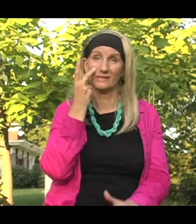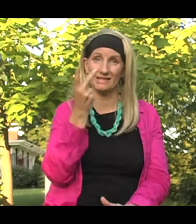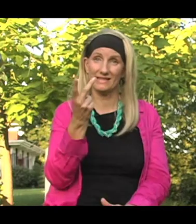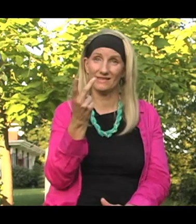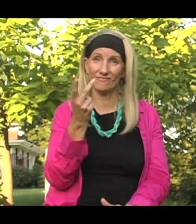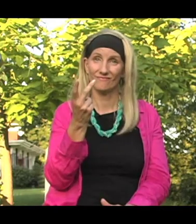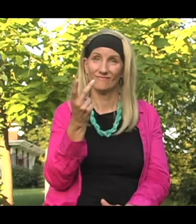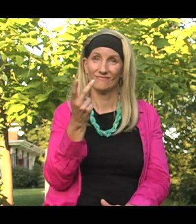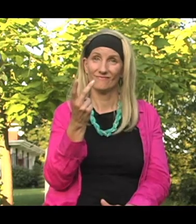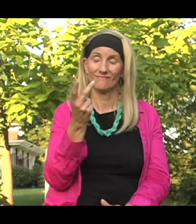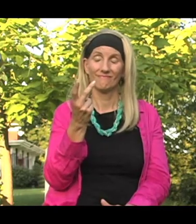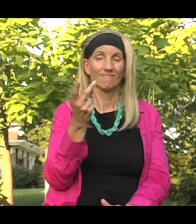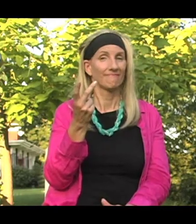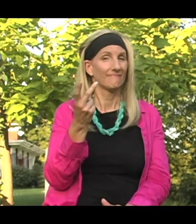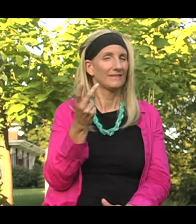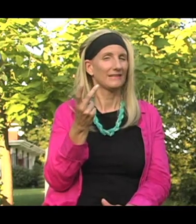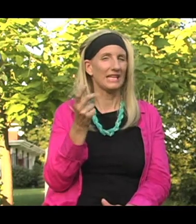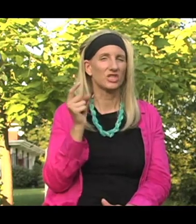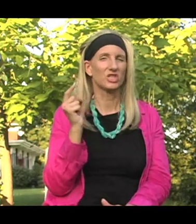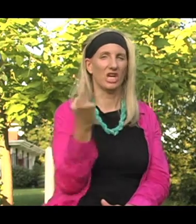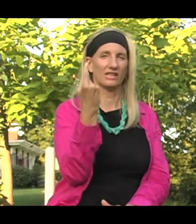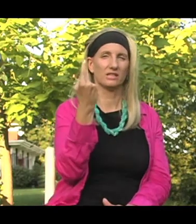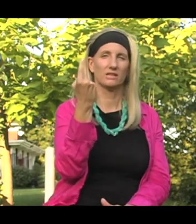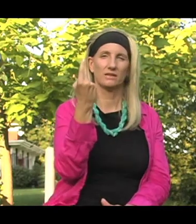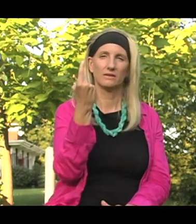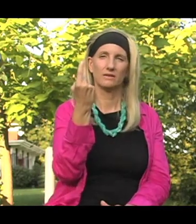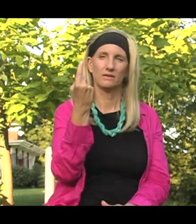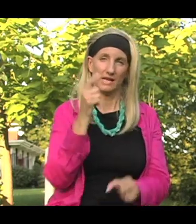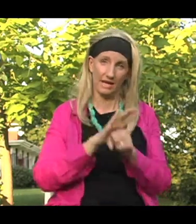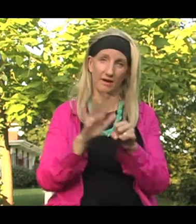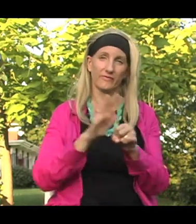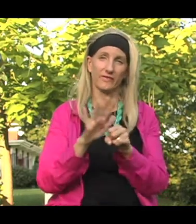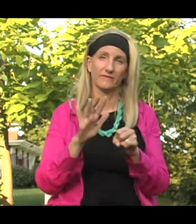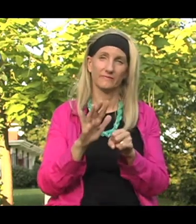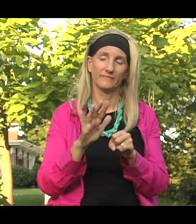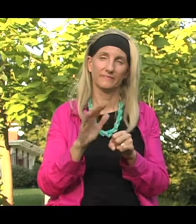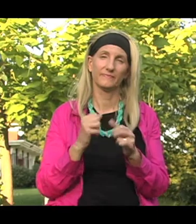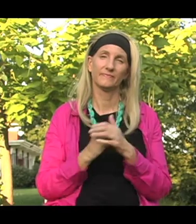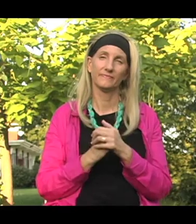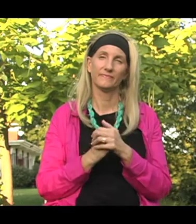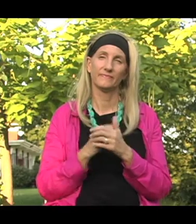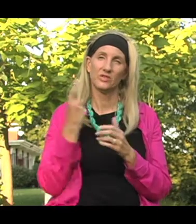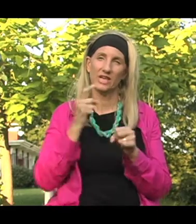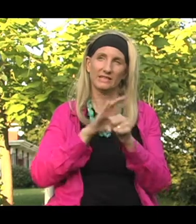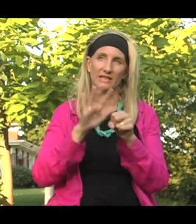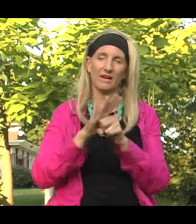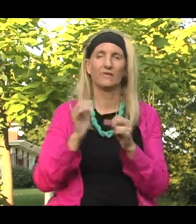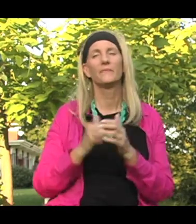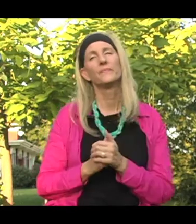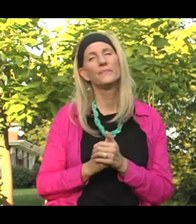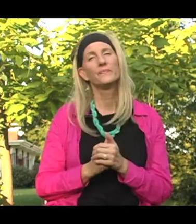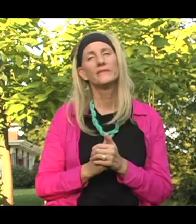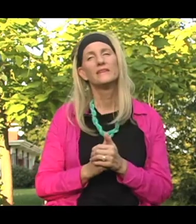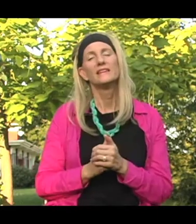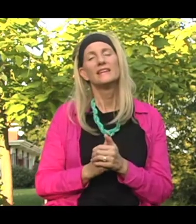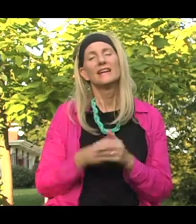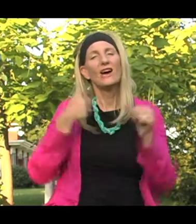see that it's just enough. Just enough. I